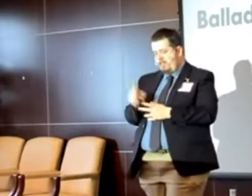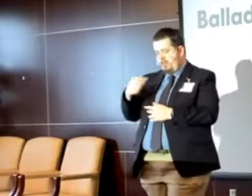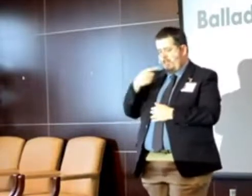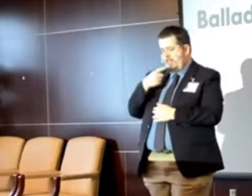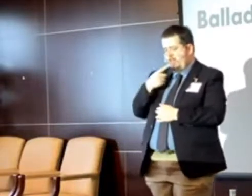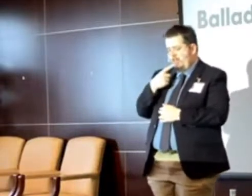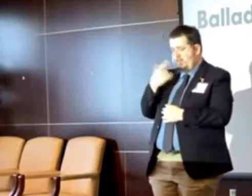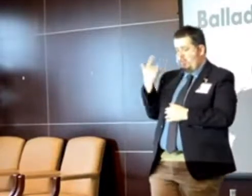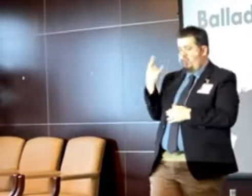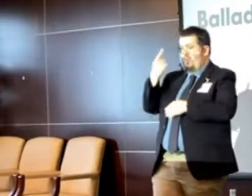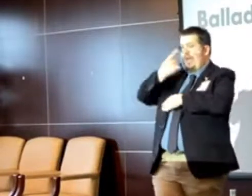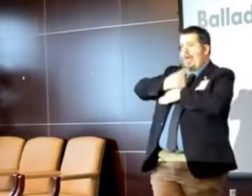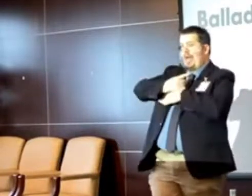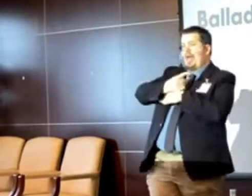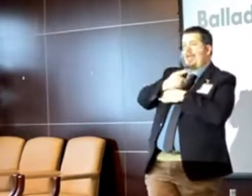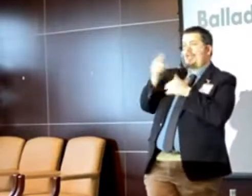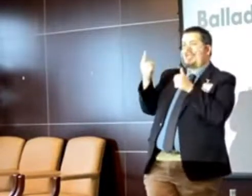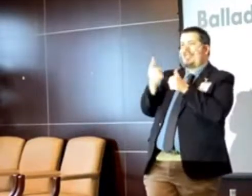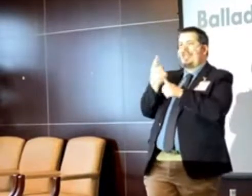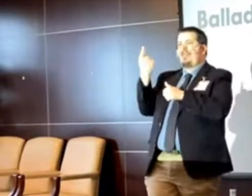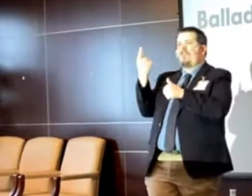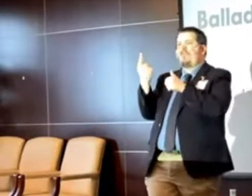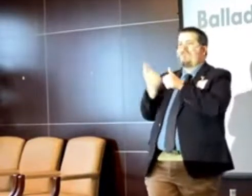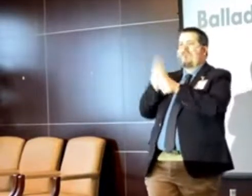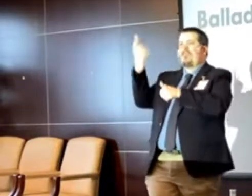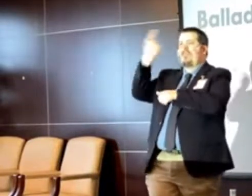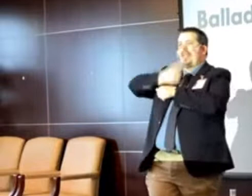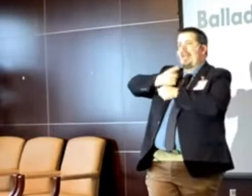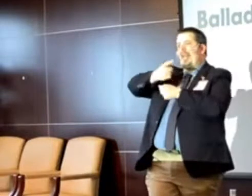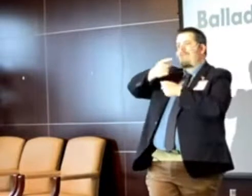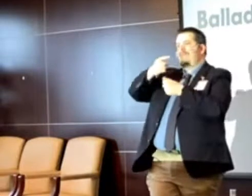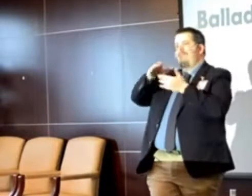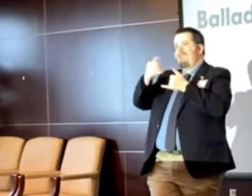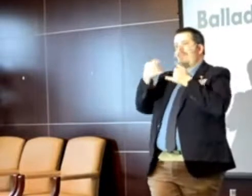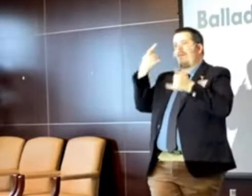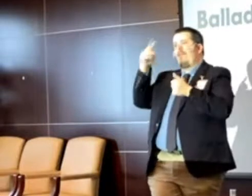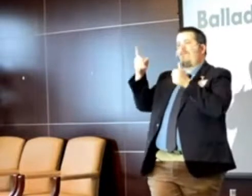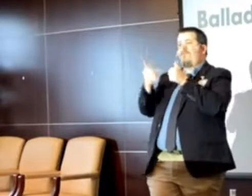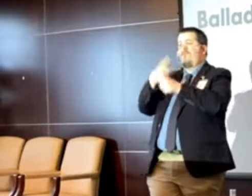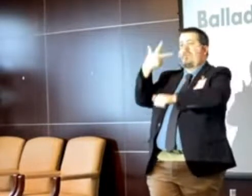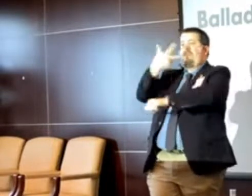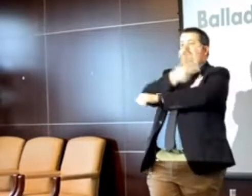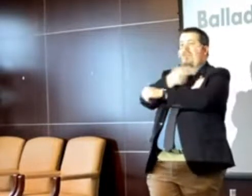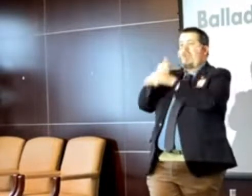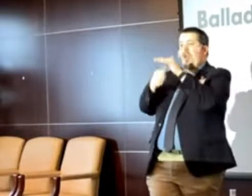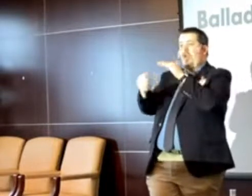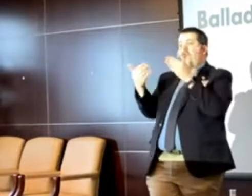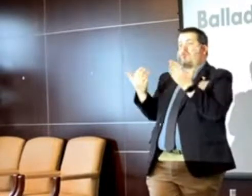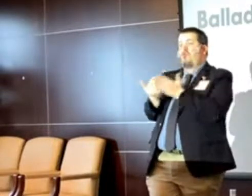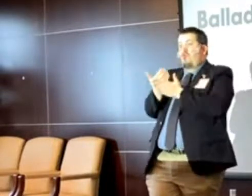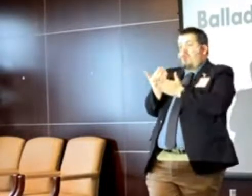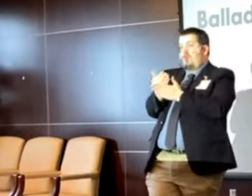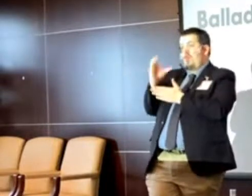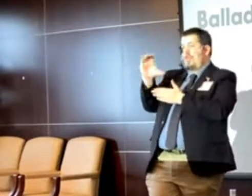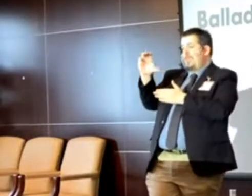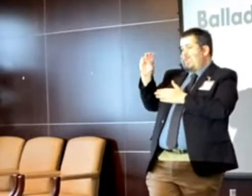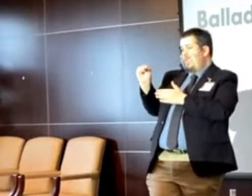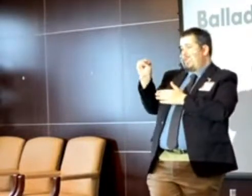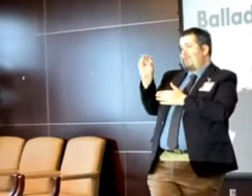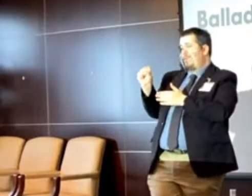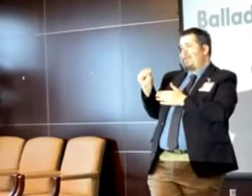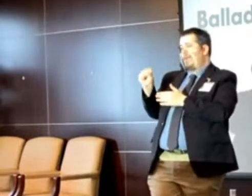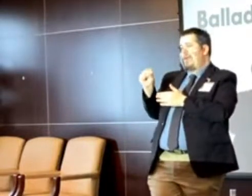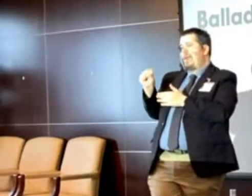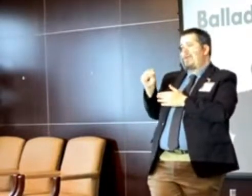that, today is day one. Today is the deadline for the first vaccination under the new CMS